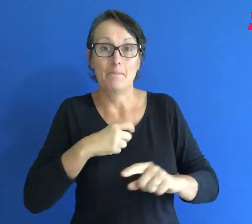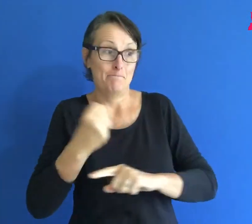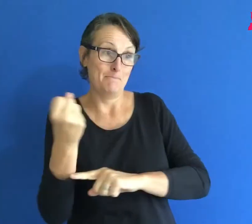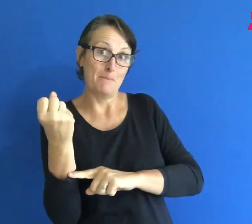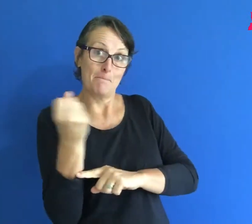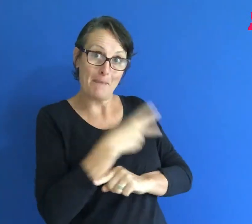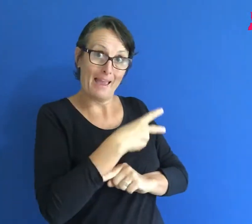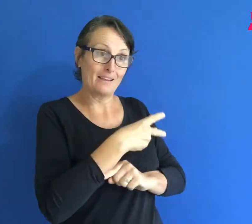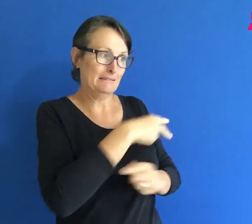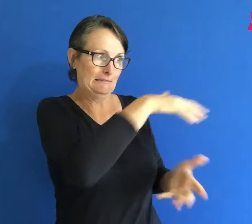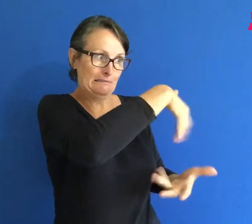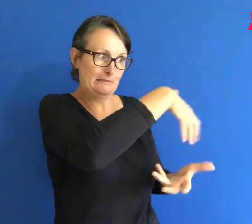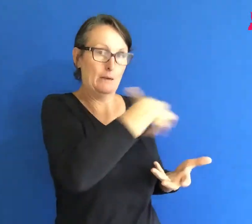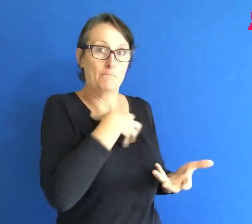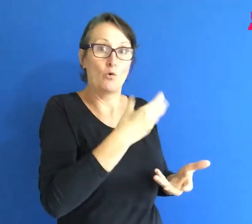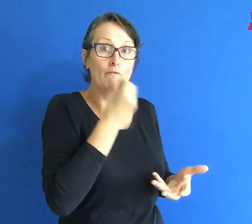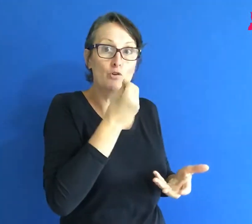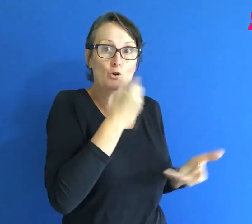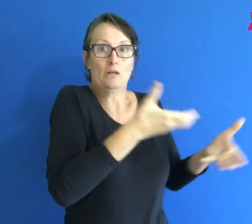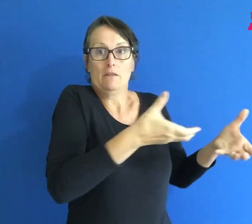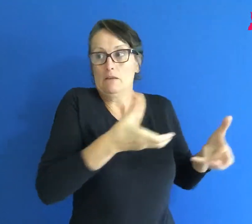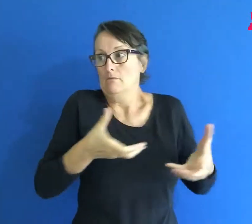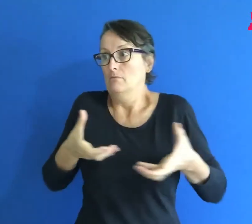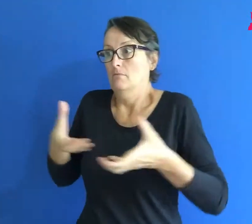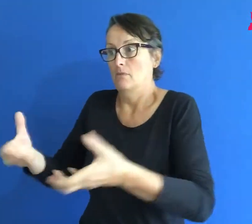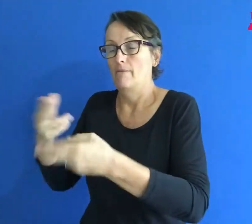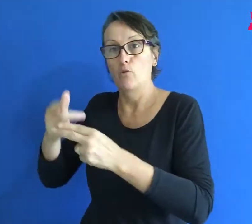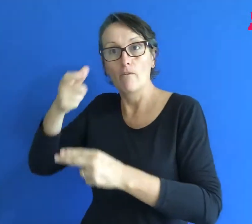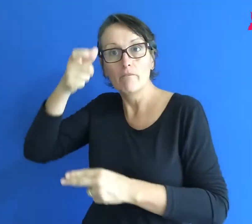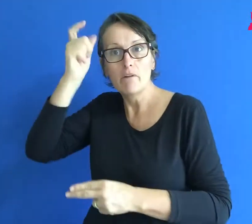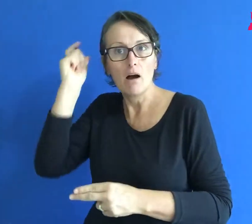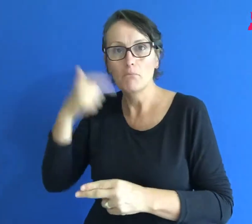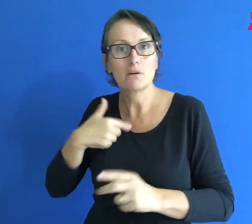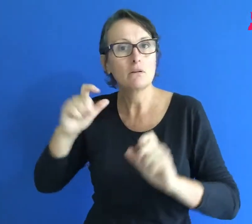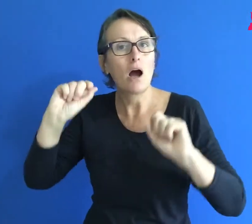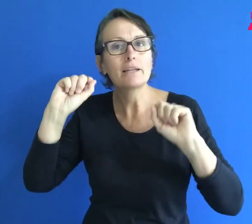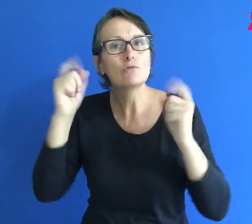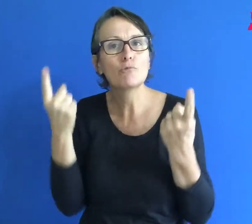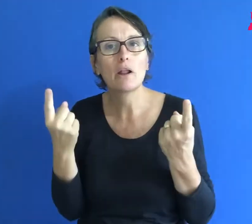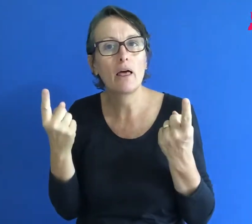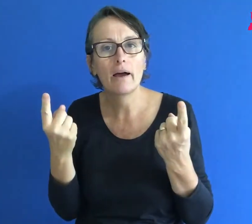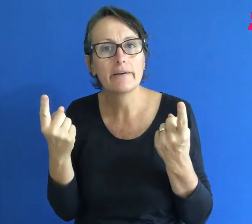second run and went and got more for the firefighters, but had no concept of what was going on up the hill till we got there.